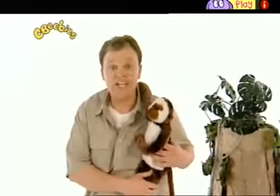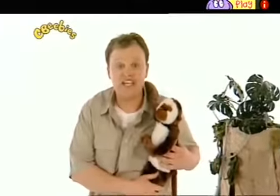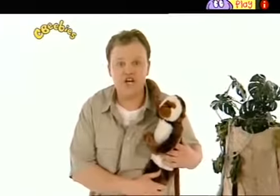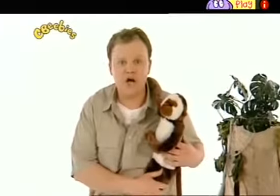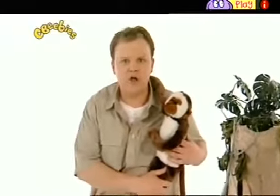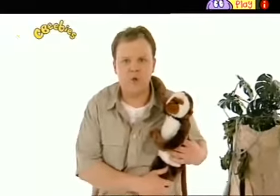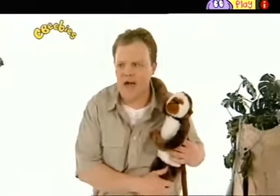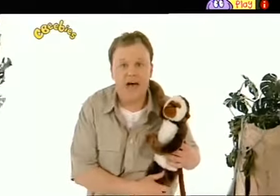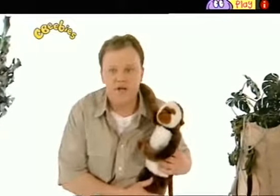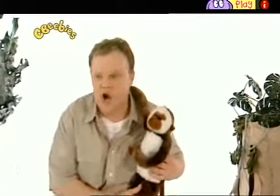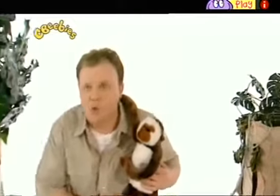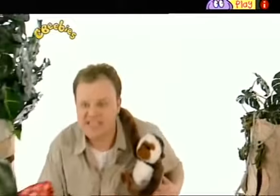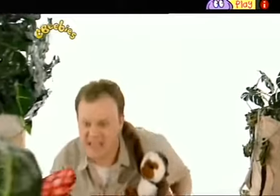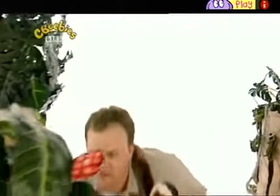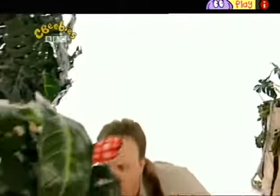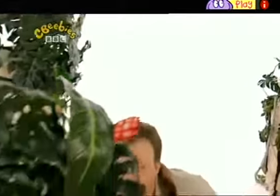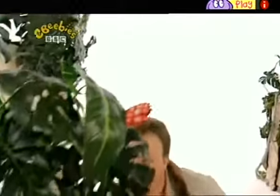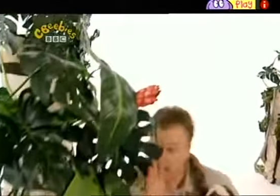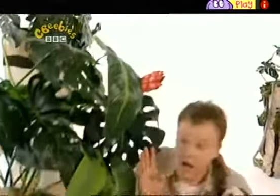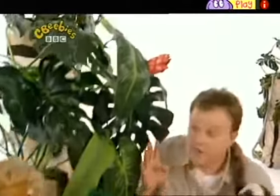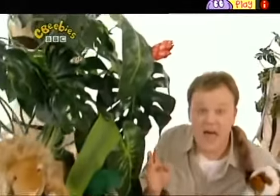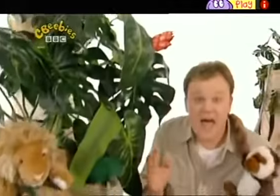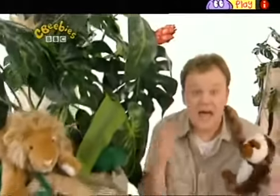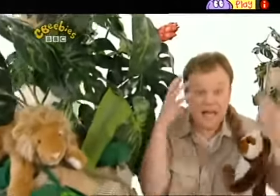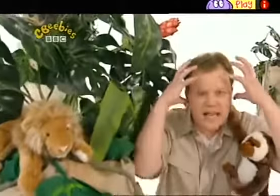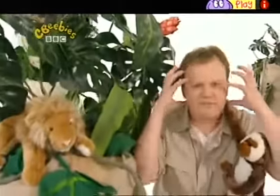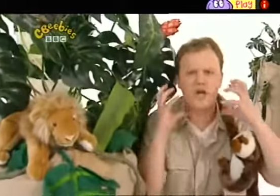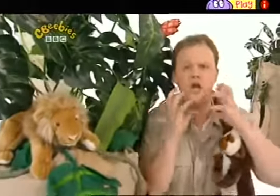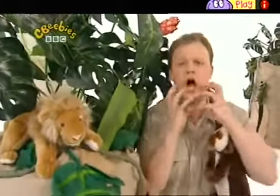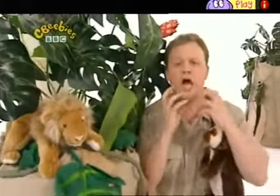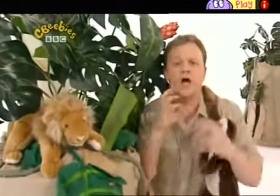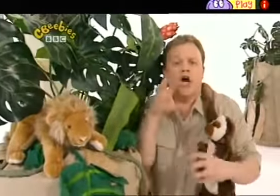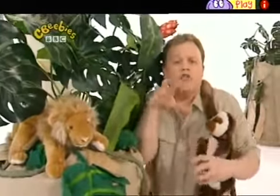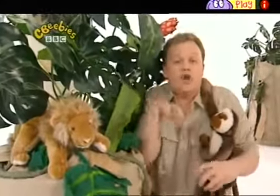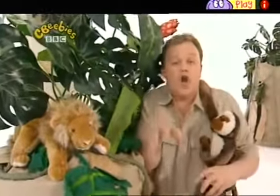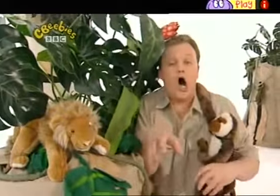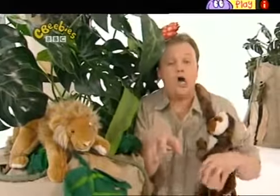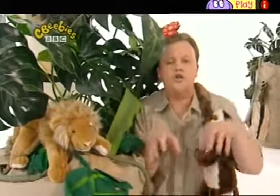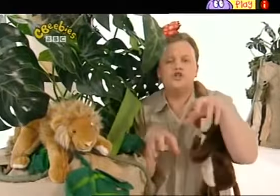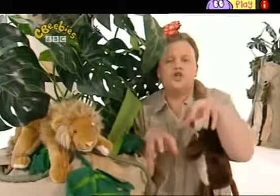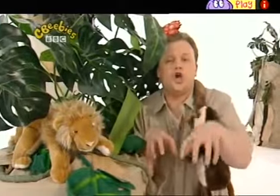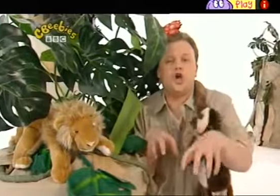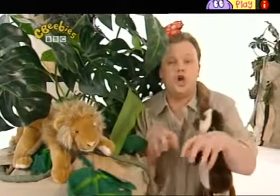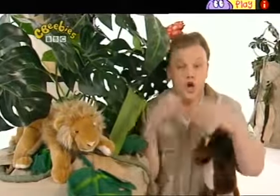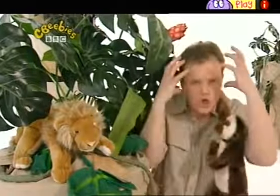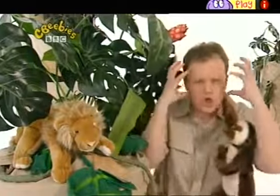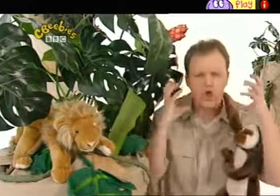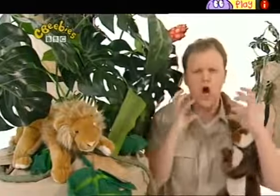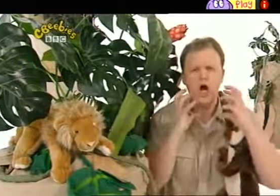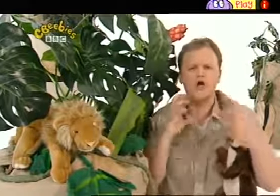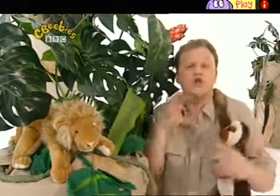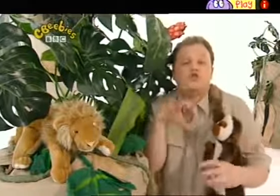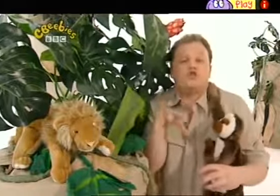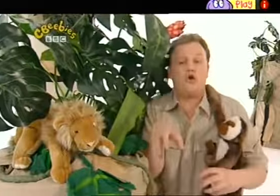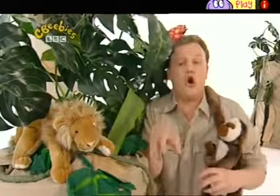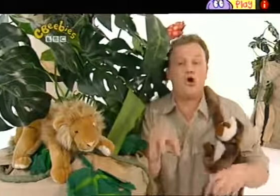the jungle where no one's ever been, there lives a lion and the lion is king. The lion is strong,